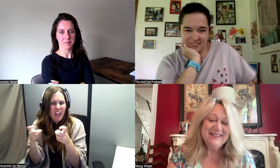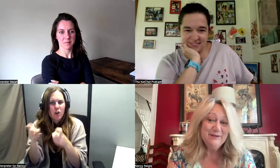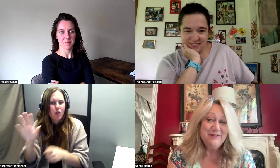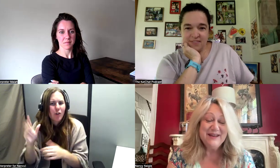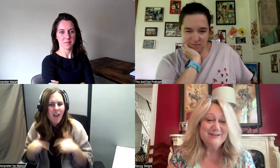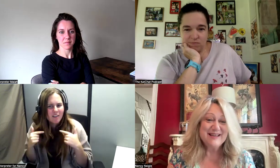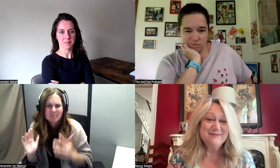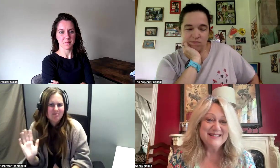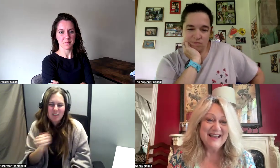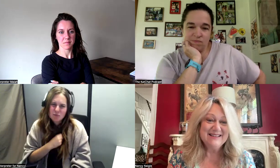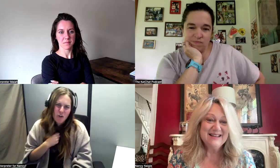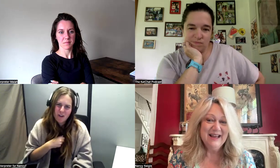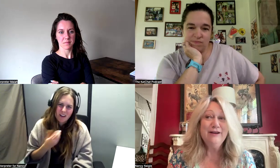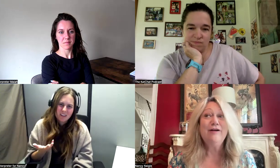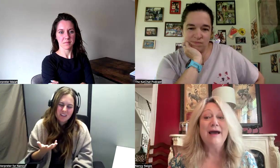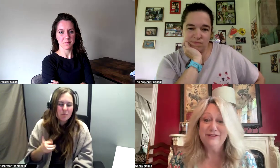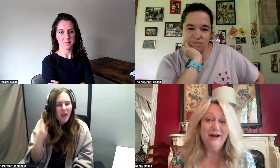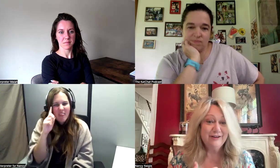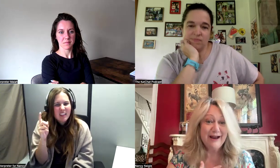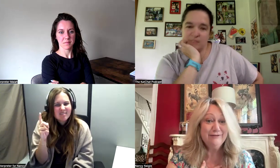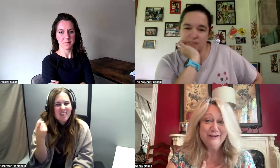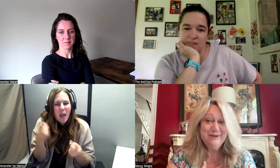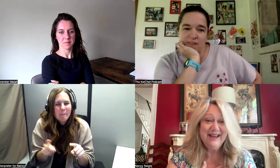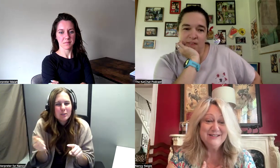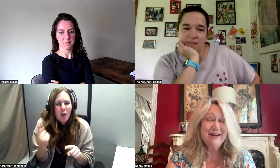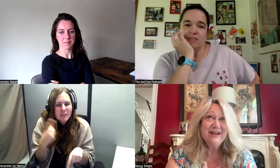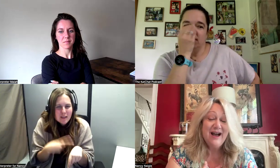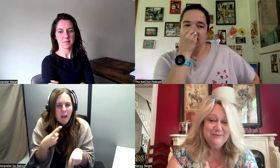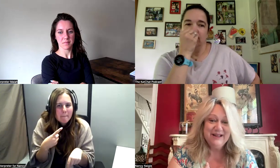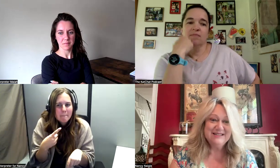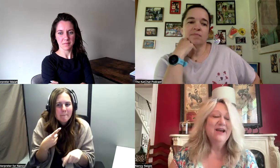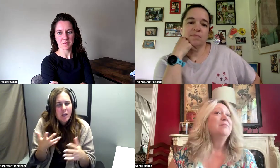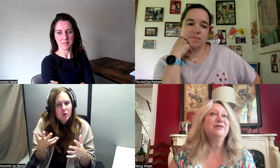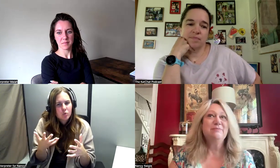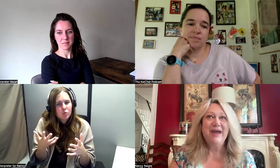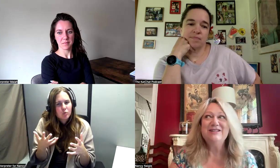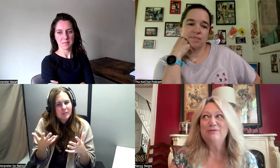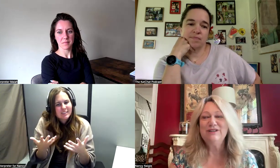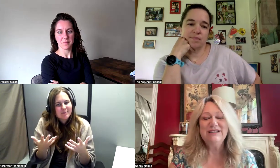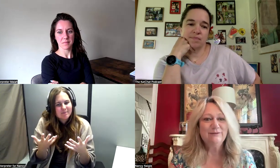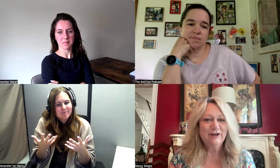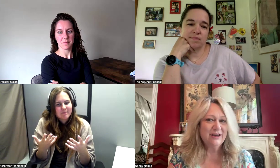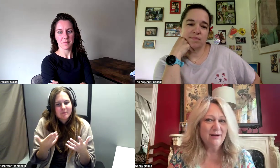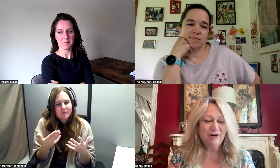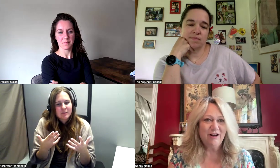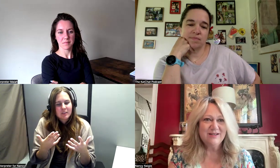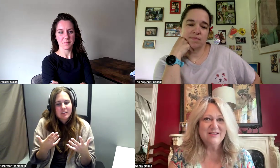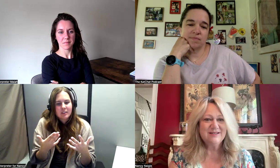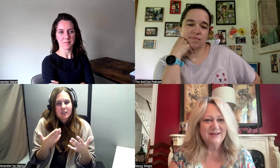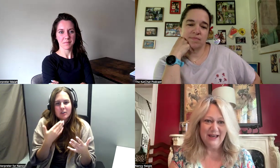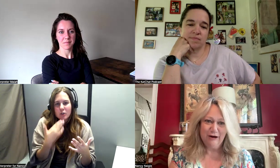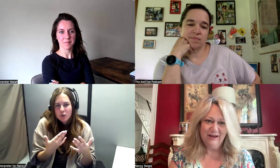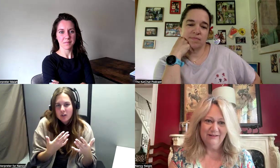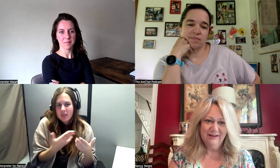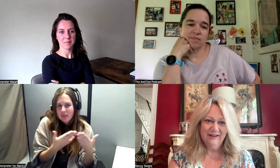But I think we all make those kind of mistakes, and they're out of love. They're out of a good place. They're out of a kind place. But on the page, I really didn't want her to come across